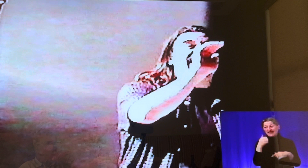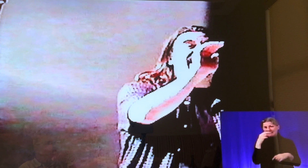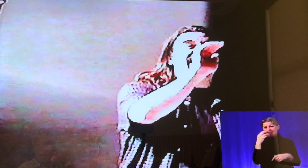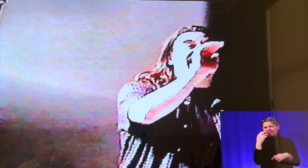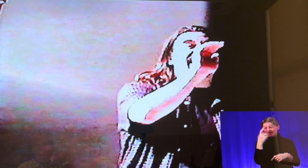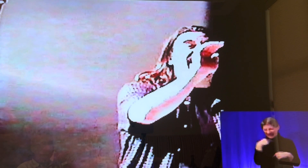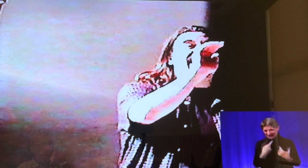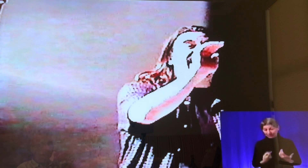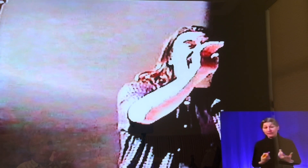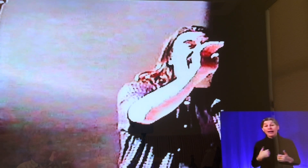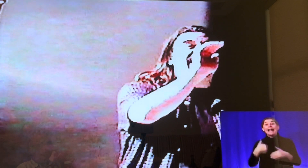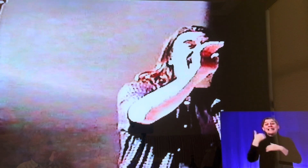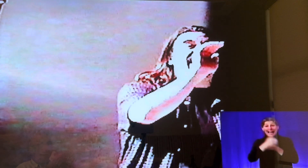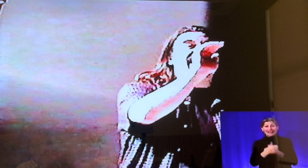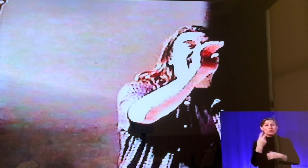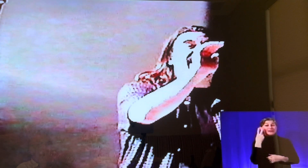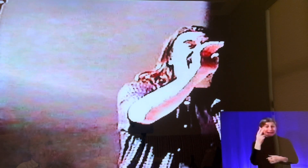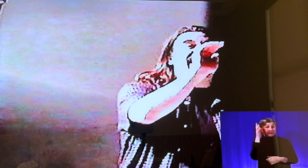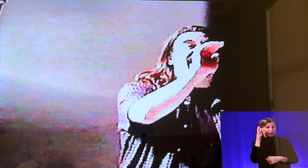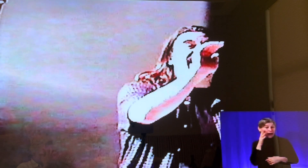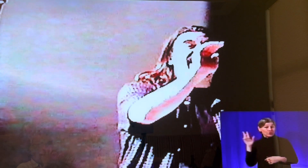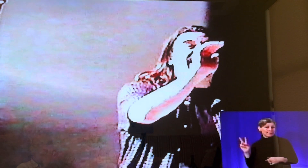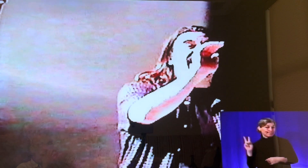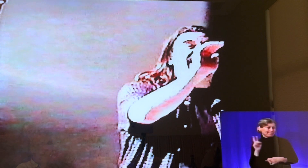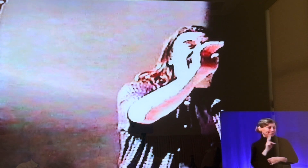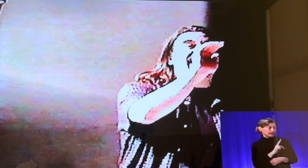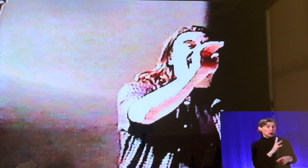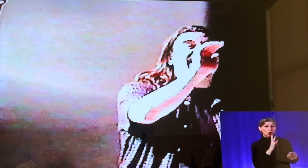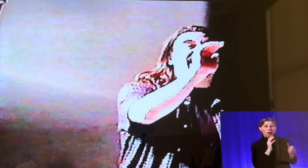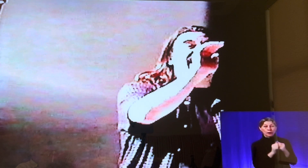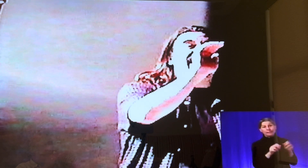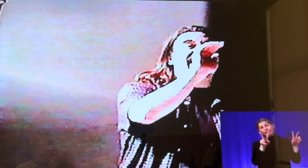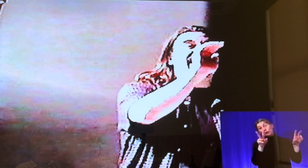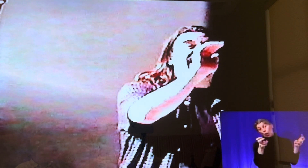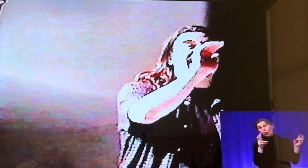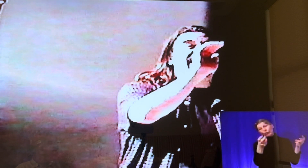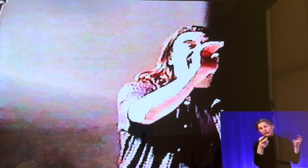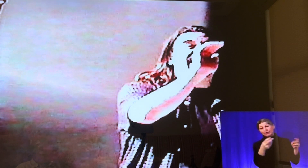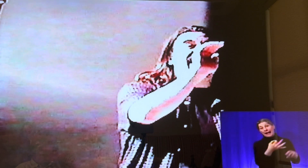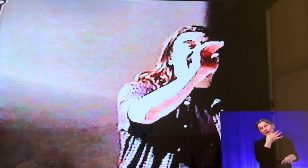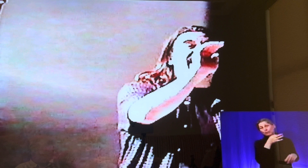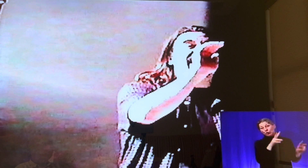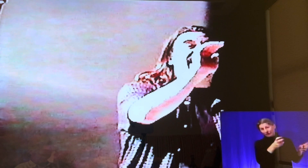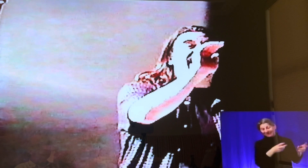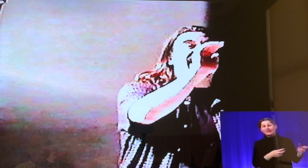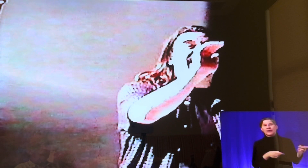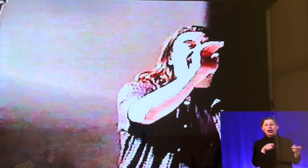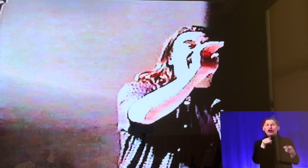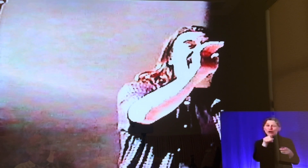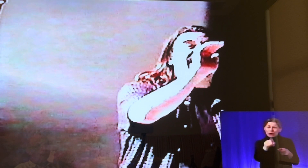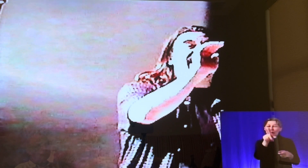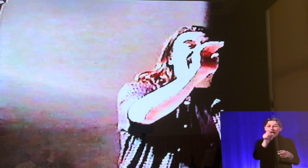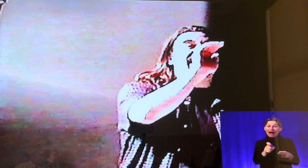Next we see them going over to talk to this quote unquote expert, and you have to achieve